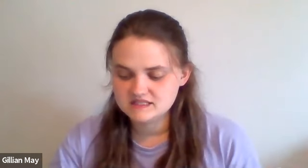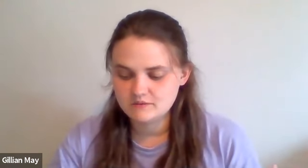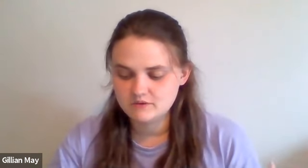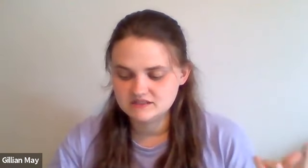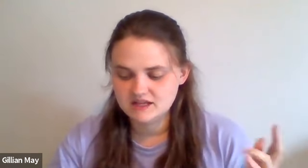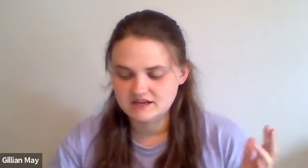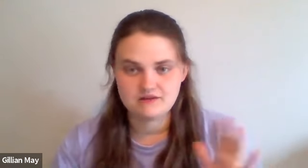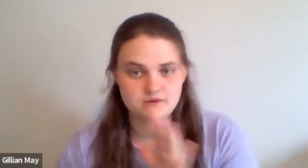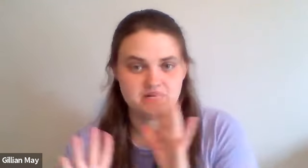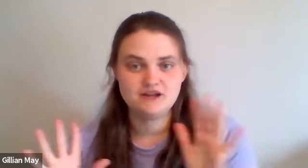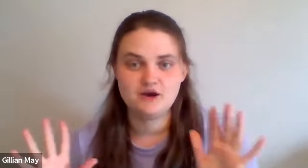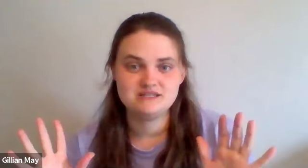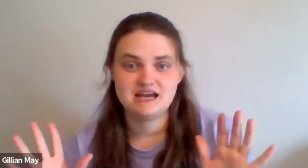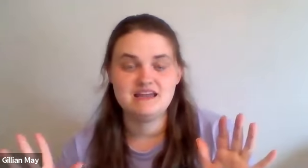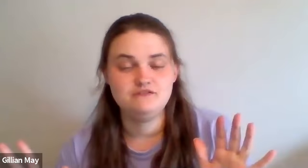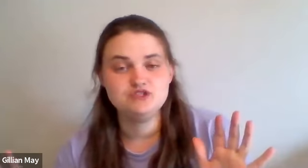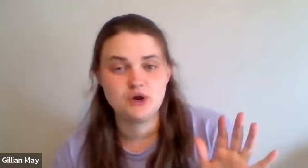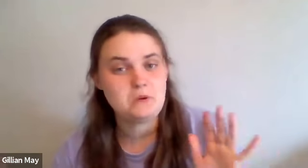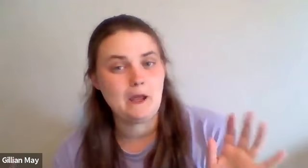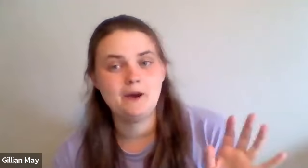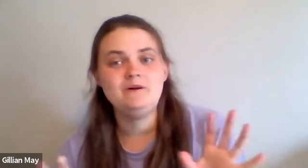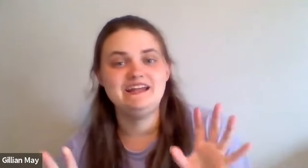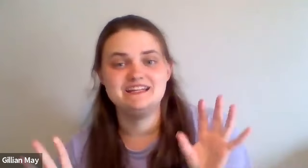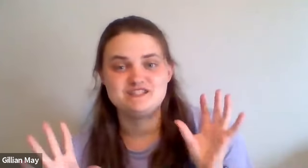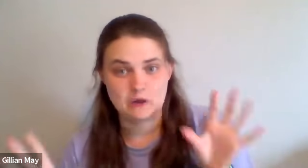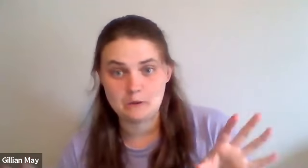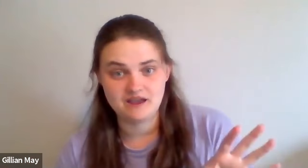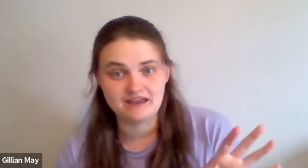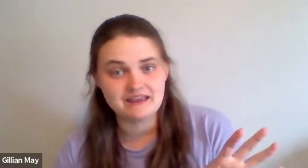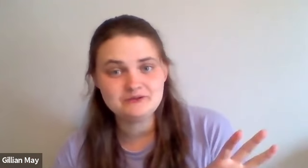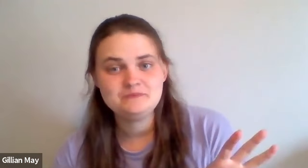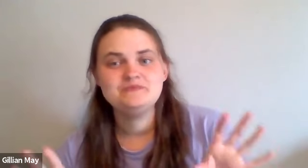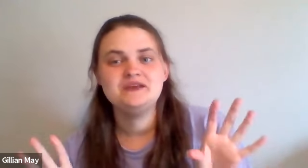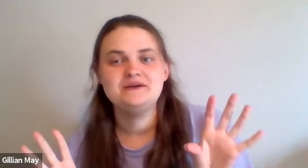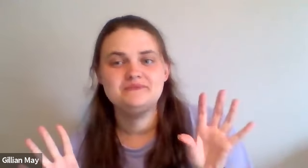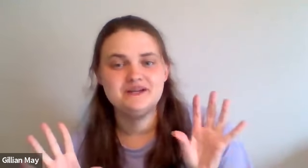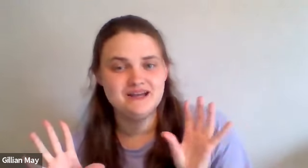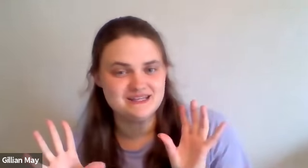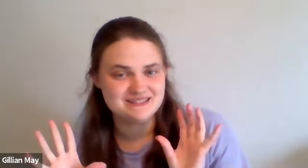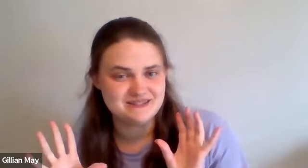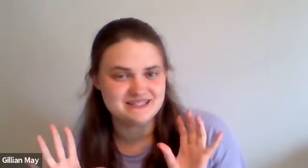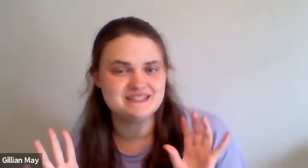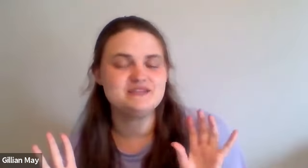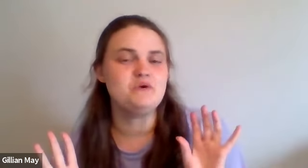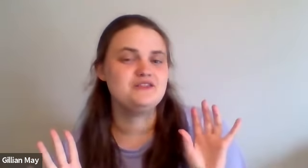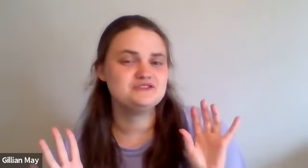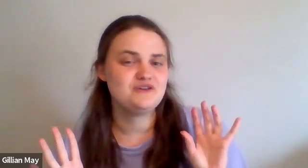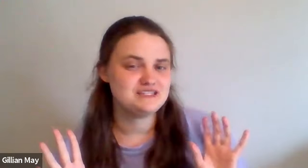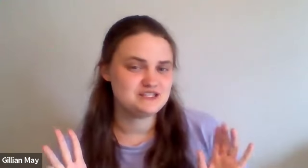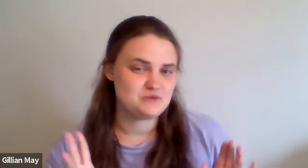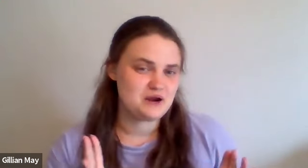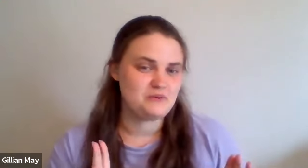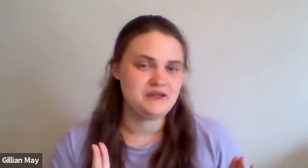things I wanted to let everybody know is that if you don't know, it's okay. Because this isn't one of those classes where